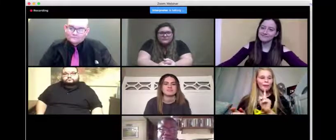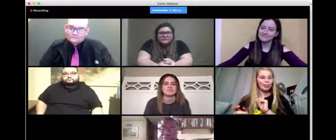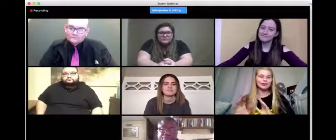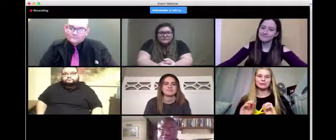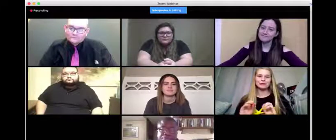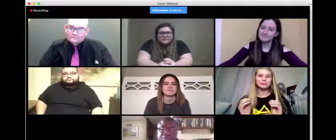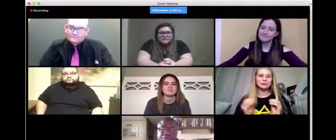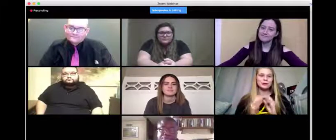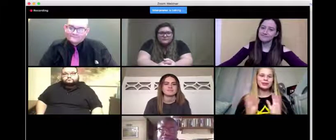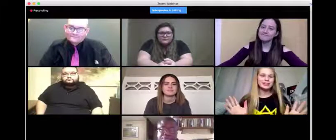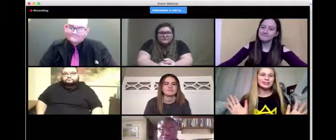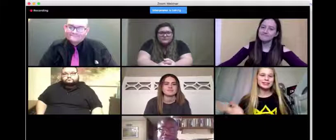had found my niche.